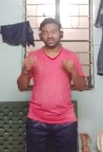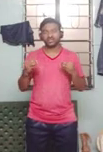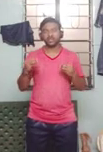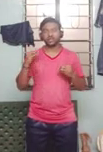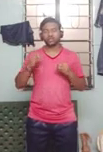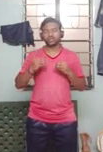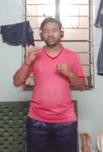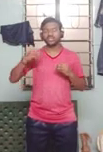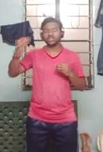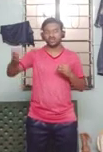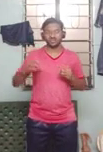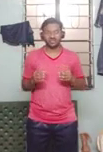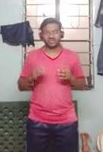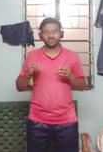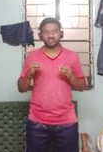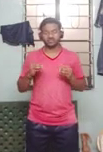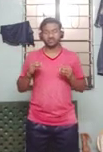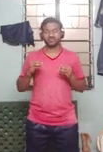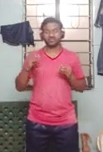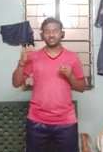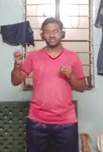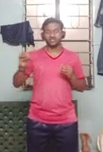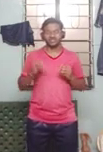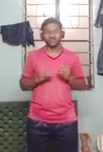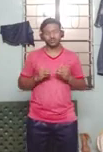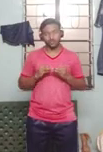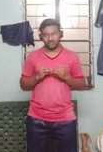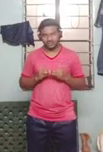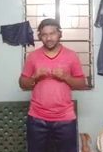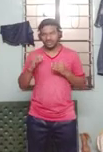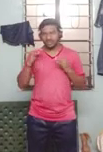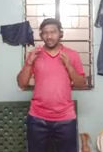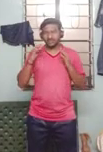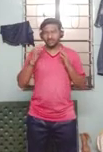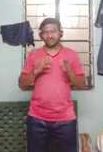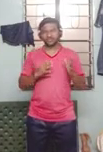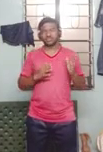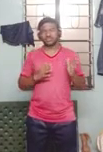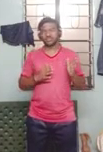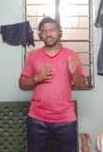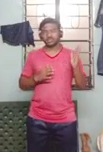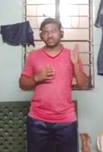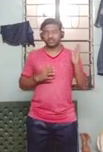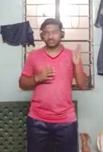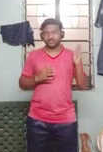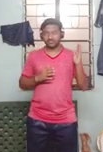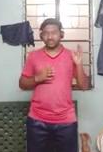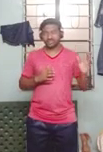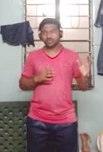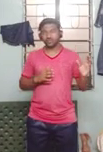method or int method in the initialization of your object. First one is complete creation of